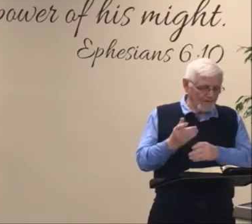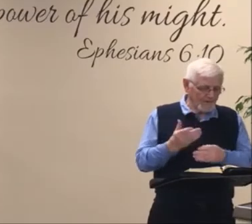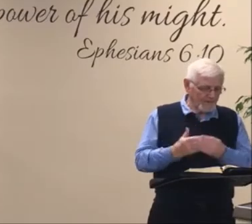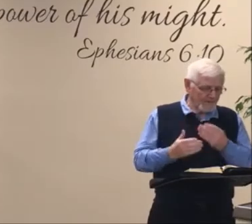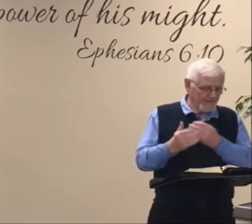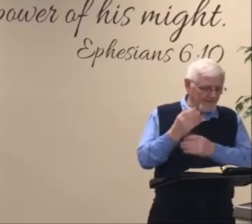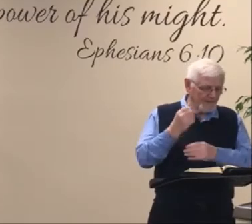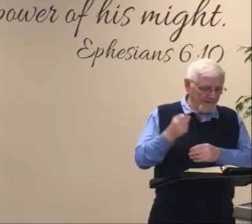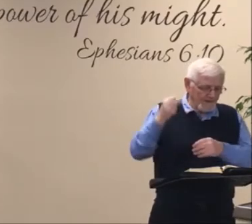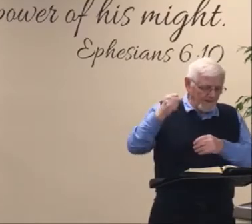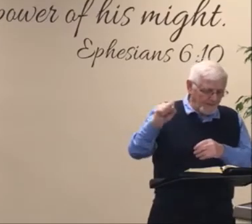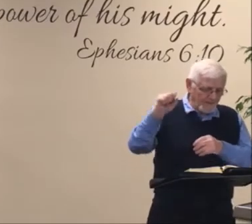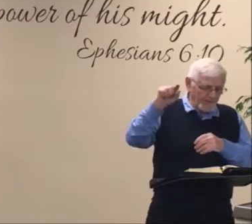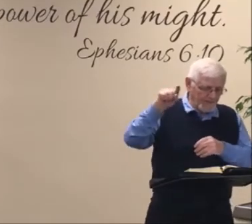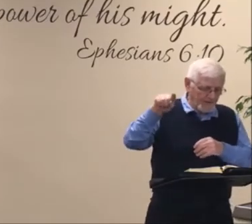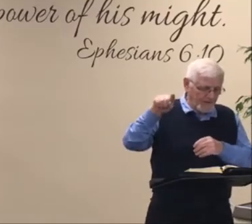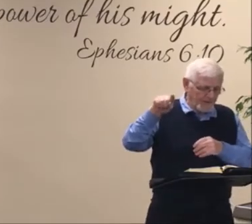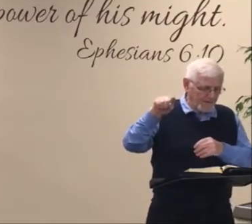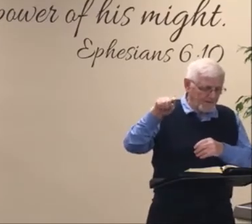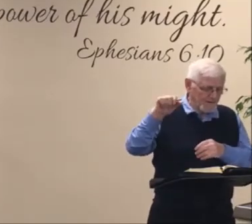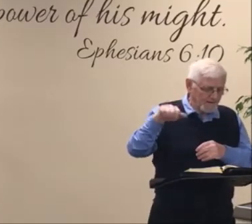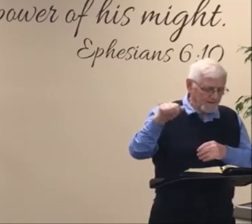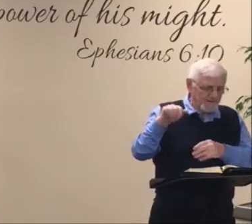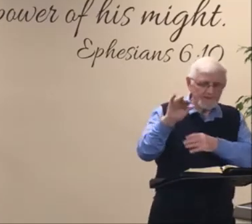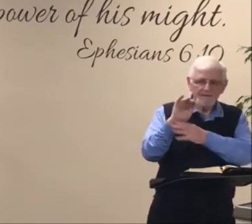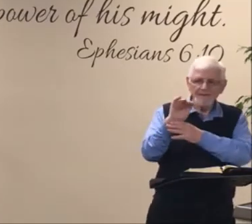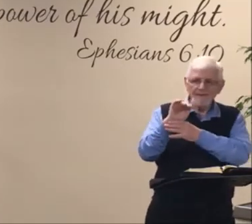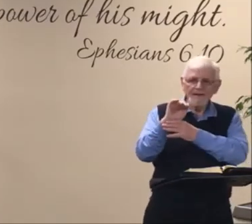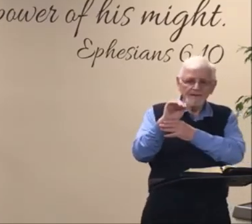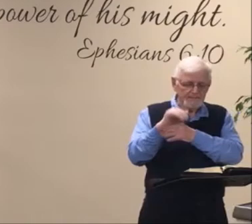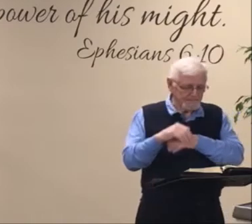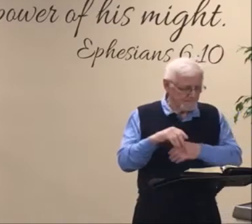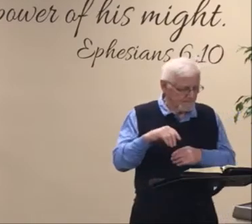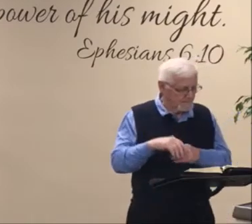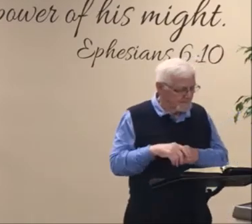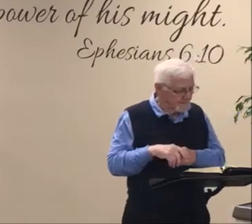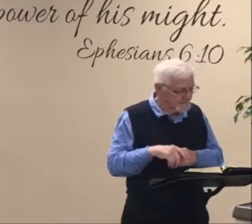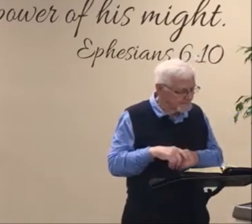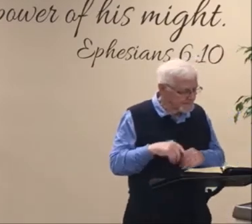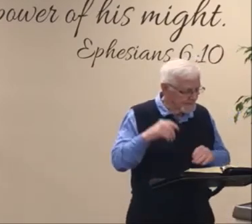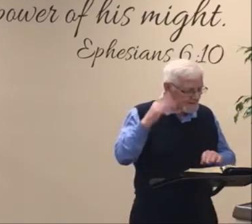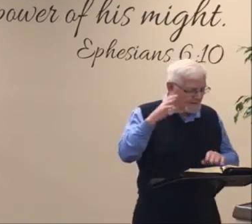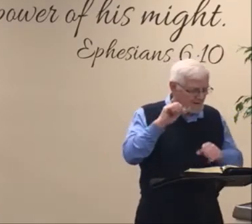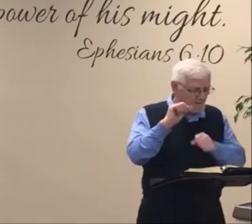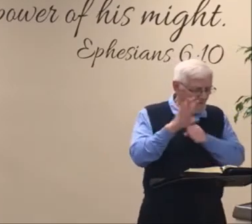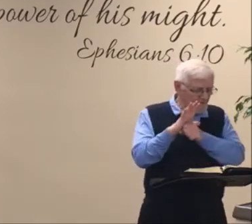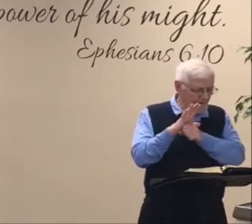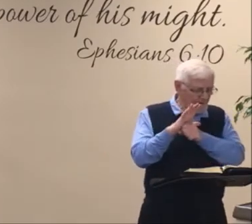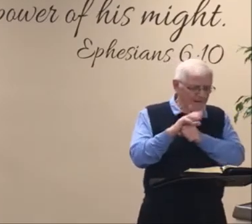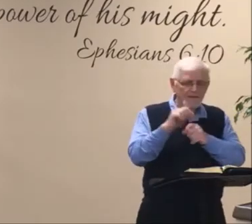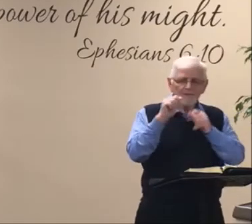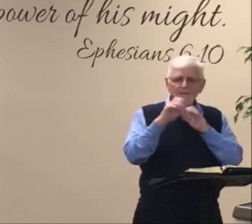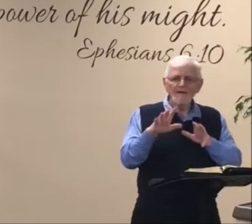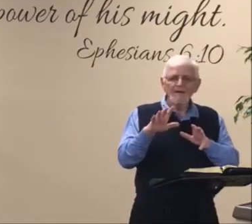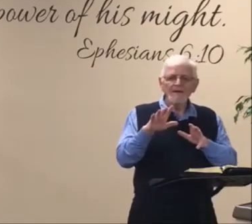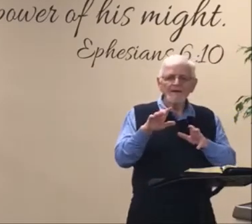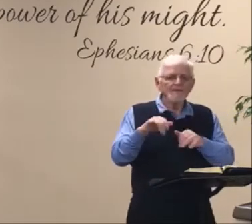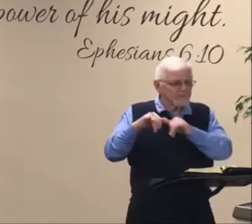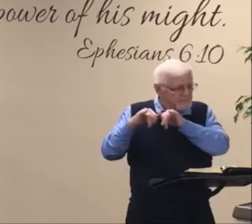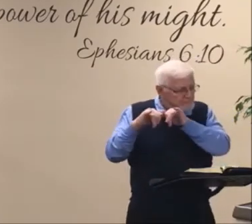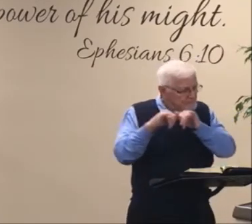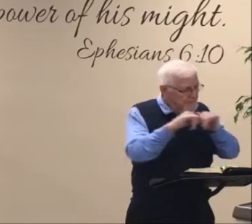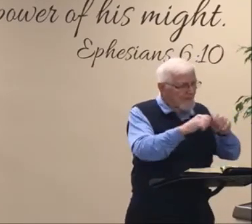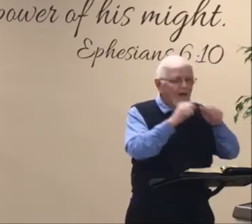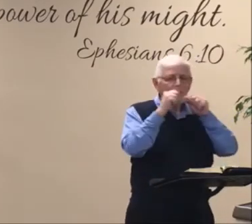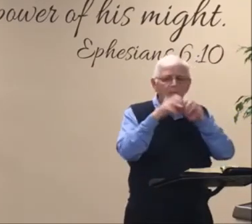yesternight. Laban got a rebuke from the Lord because of Jacob's blessing. God promised him a blessing, and God continued the blessing